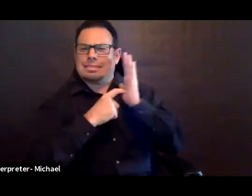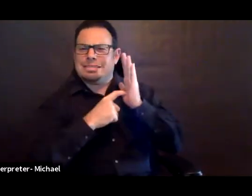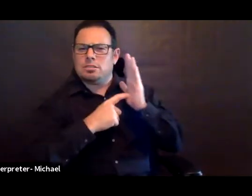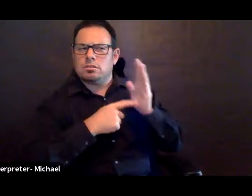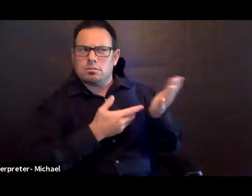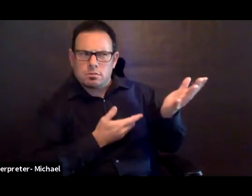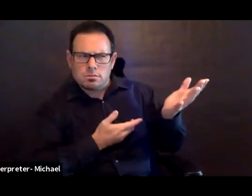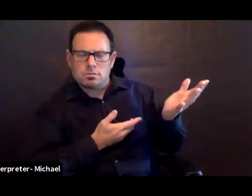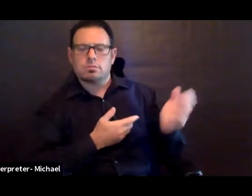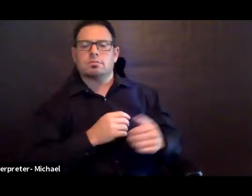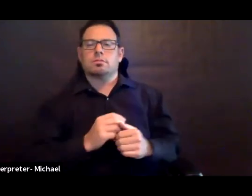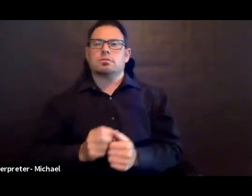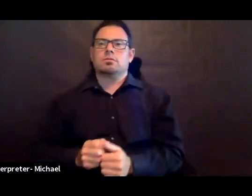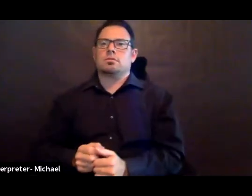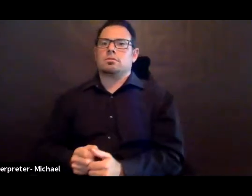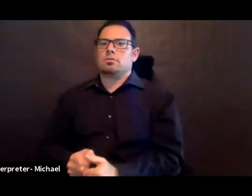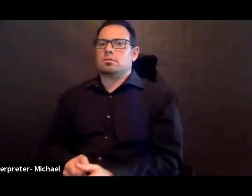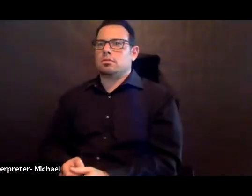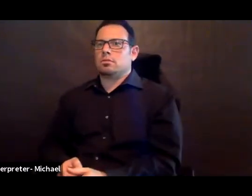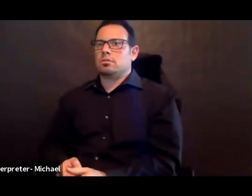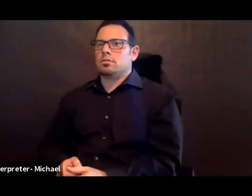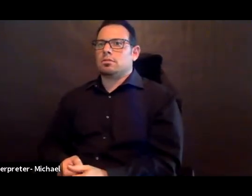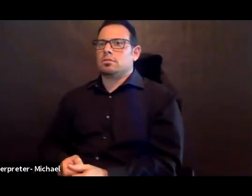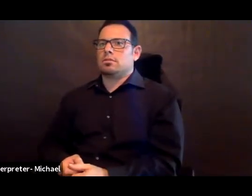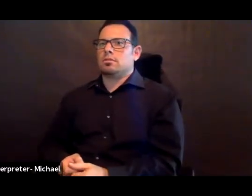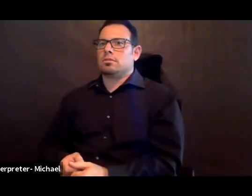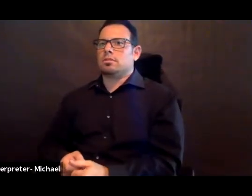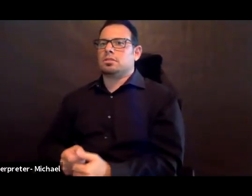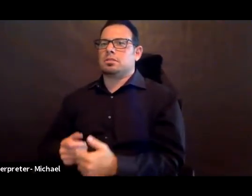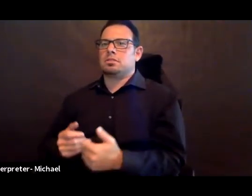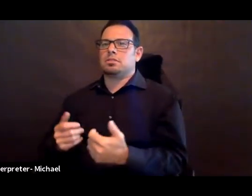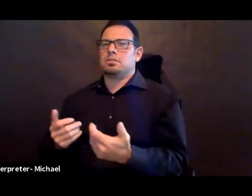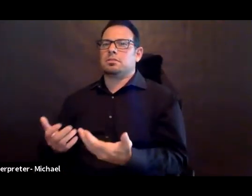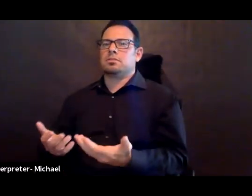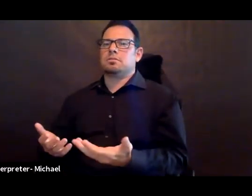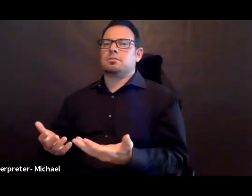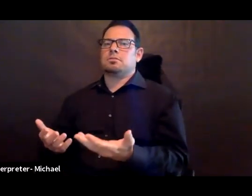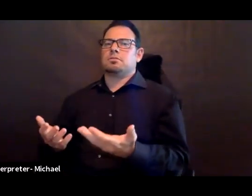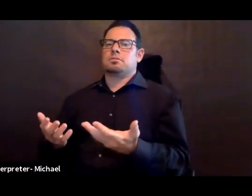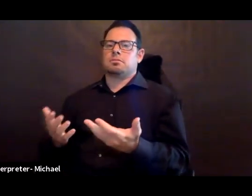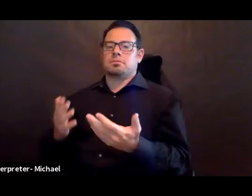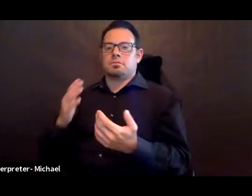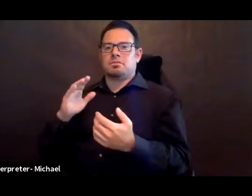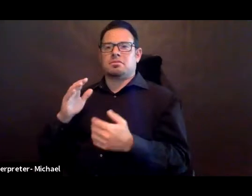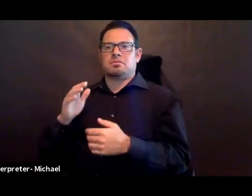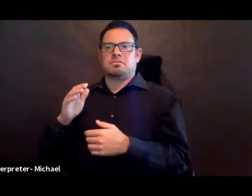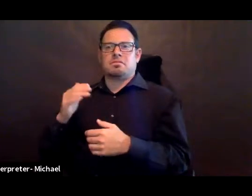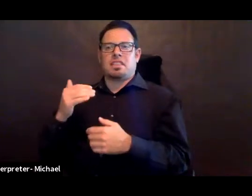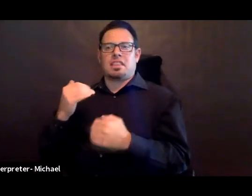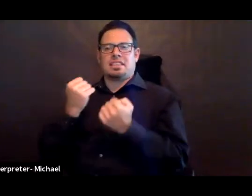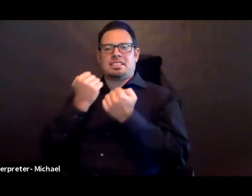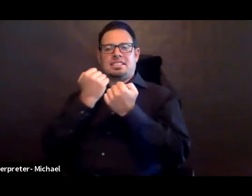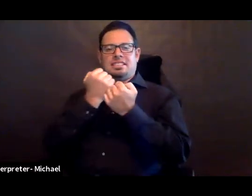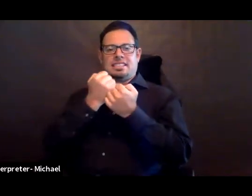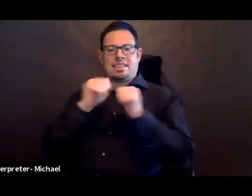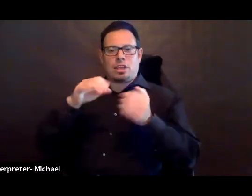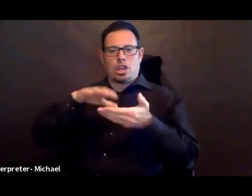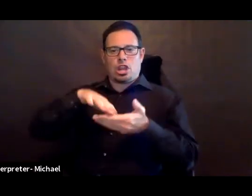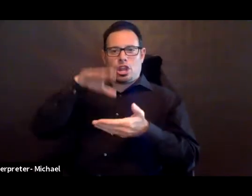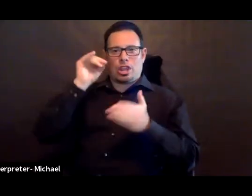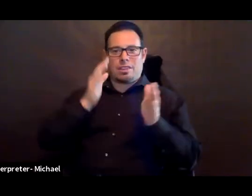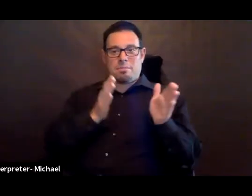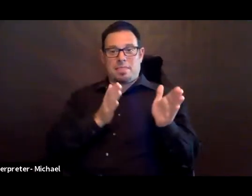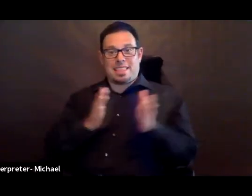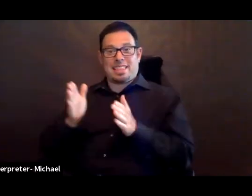safe learning plan, at the end of last school year, the requirement structure kind of ended,